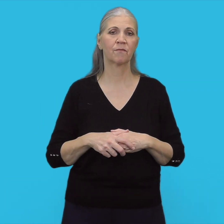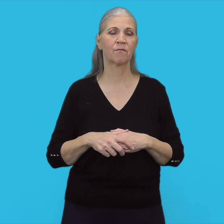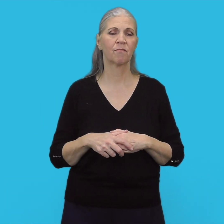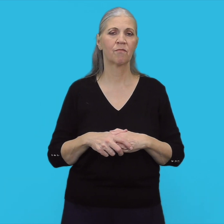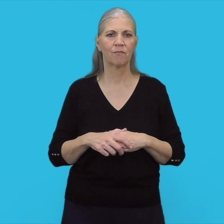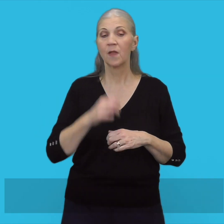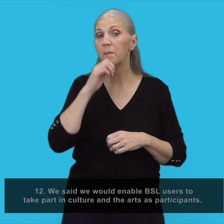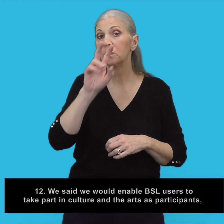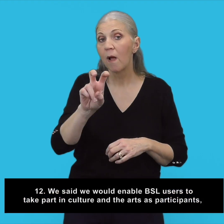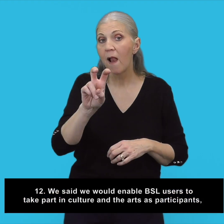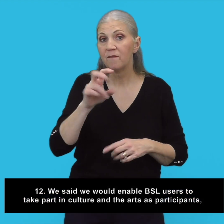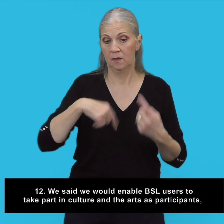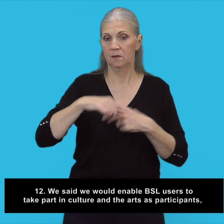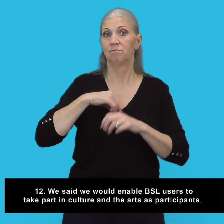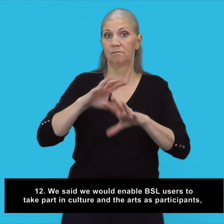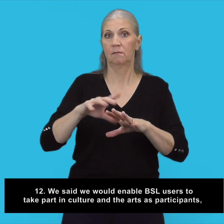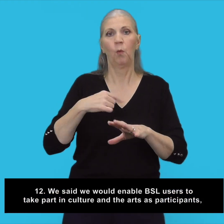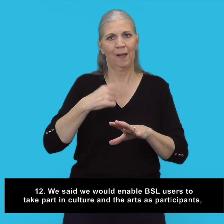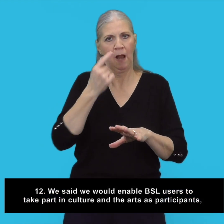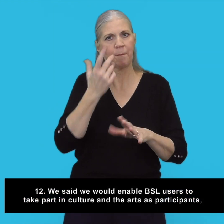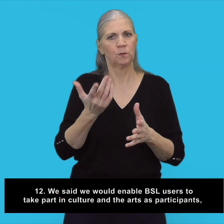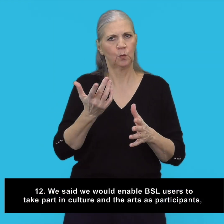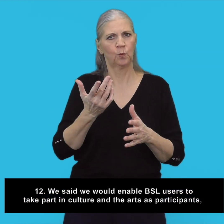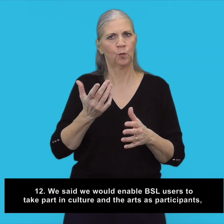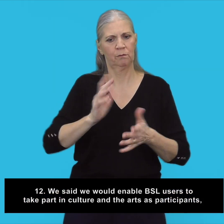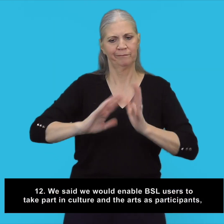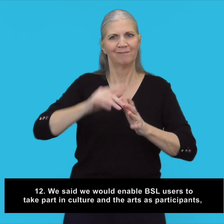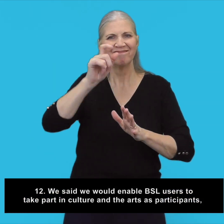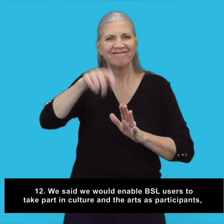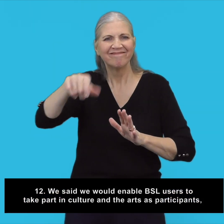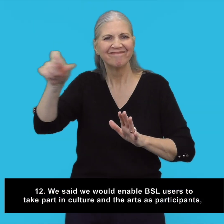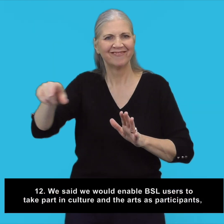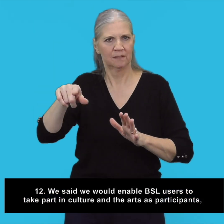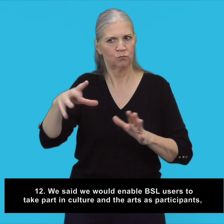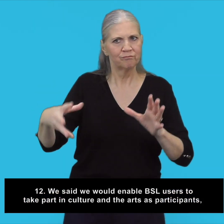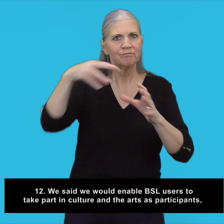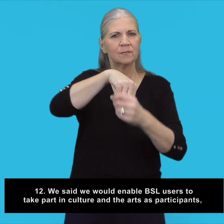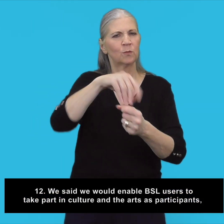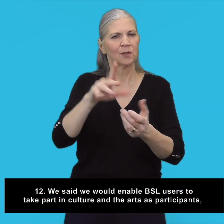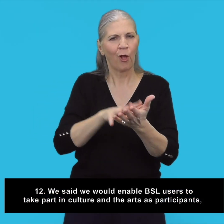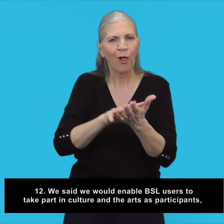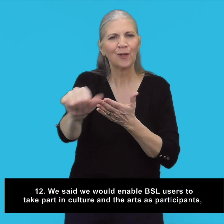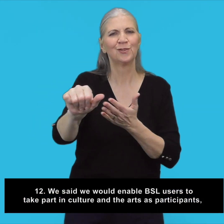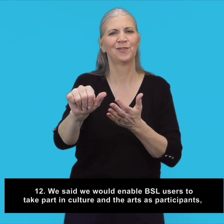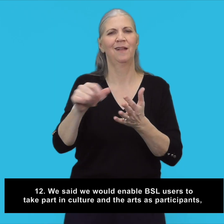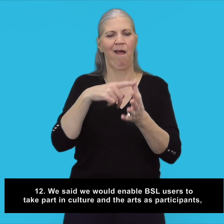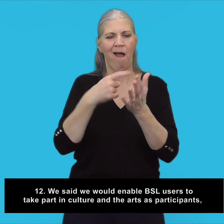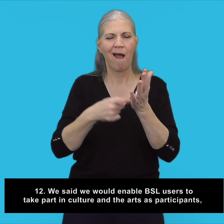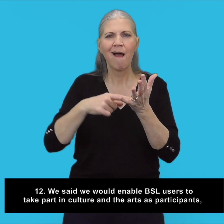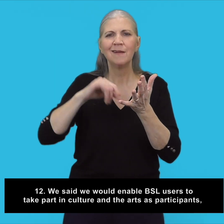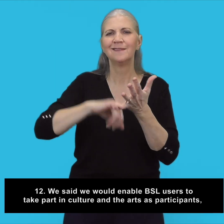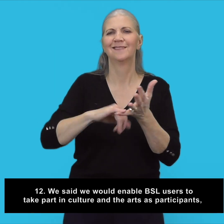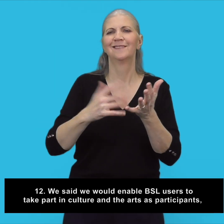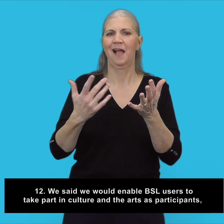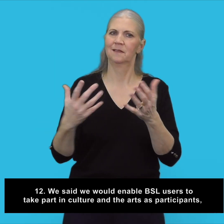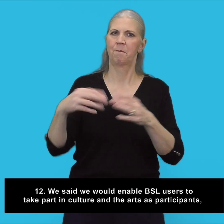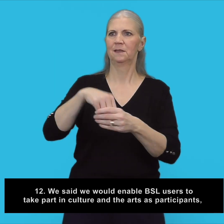Number 12. We said we would enable BSL users to take part in culture and the arts as